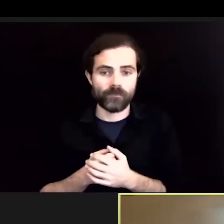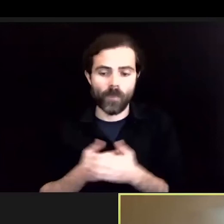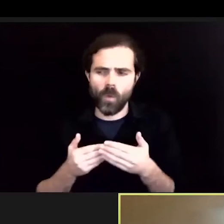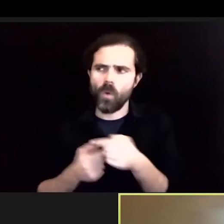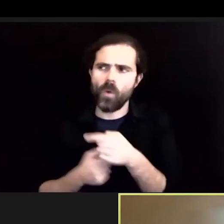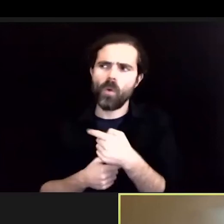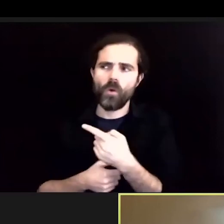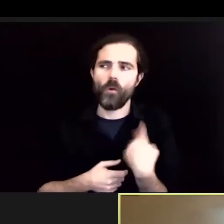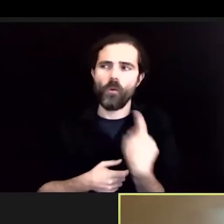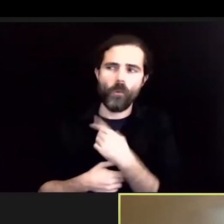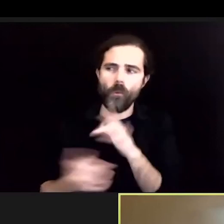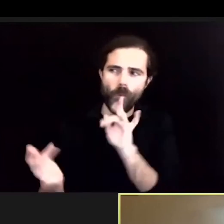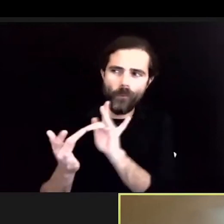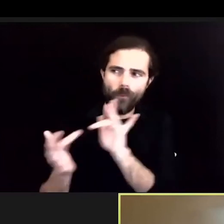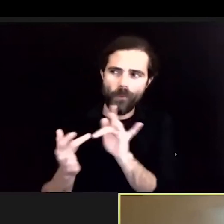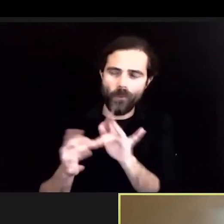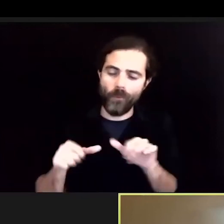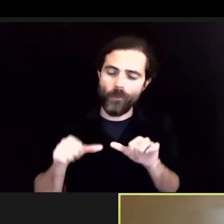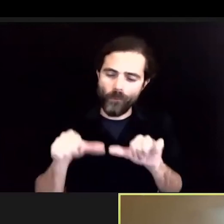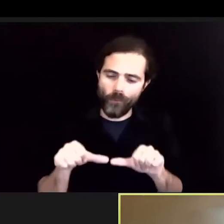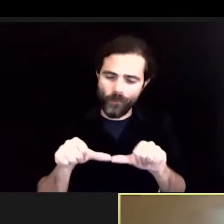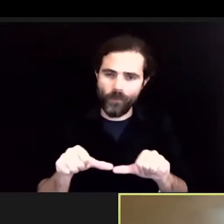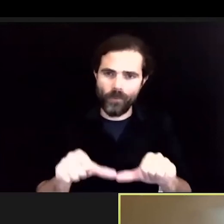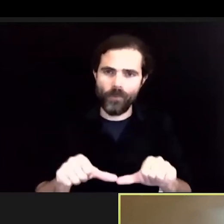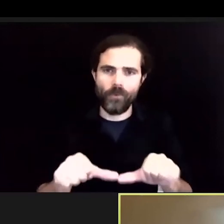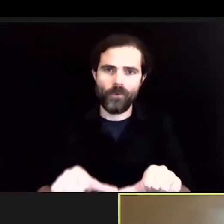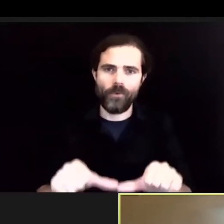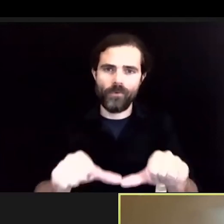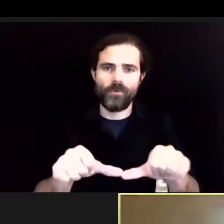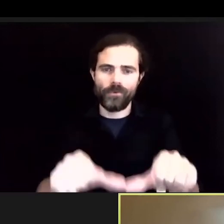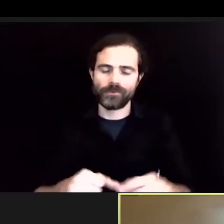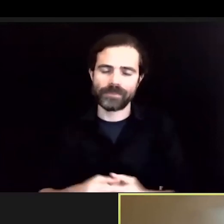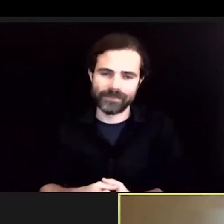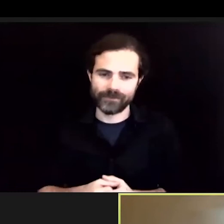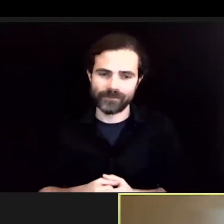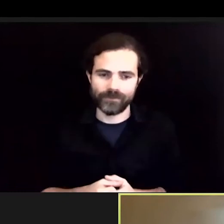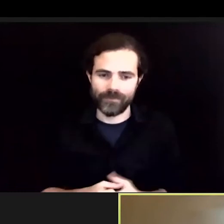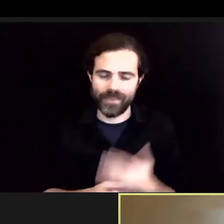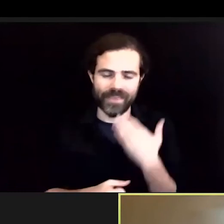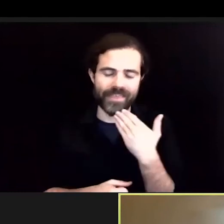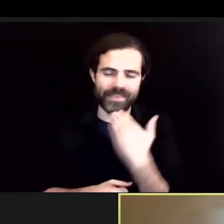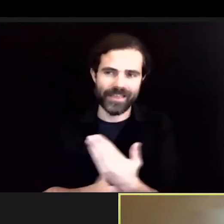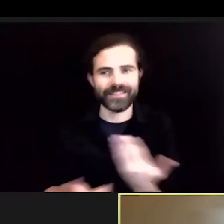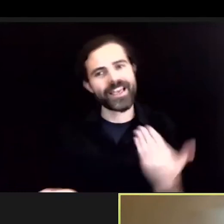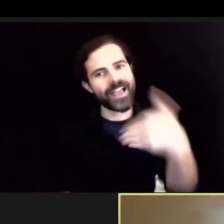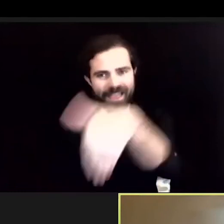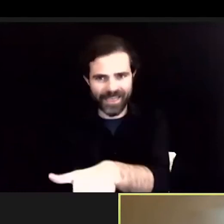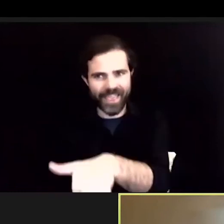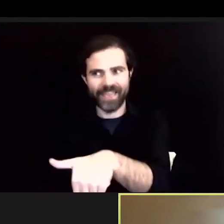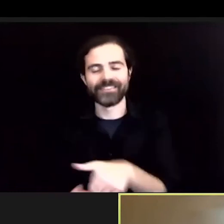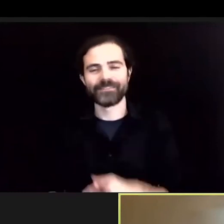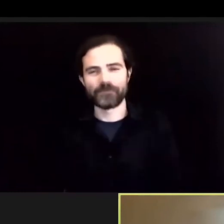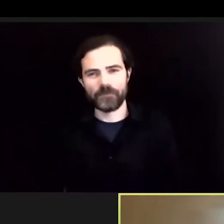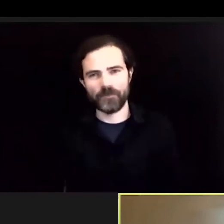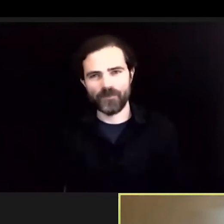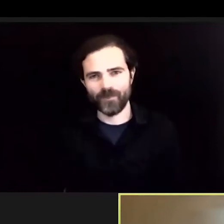continue asking you for support and help to accessibility project. So thanks again for your intervention